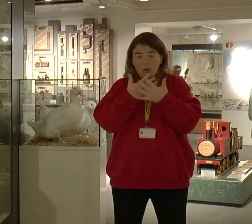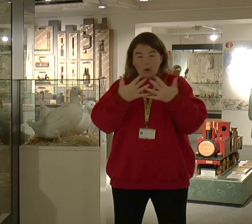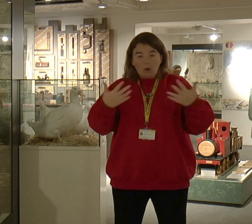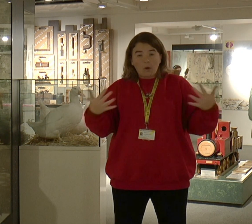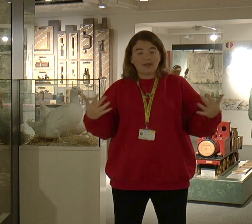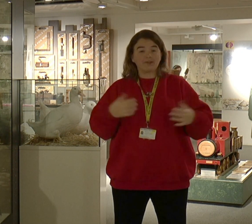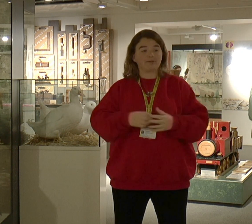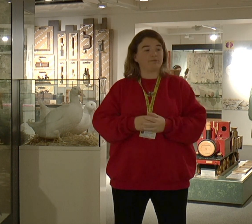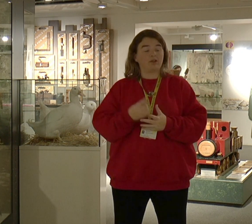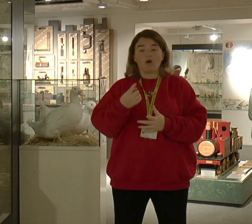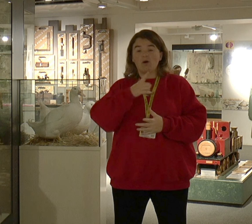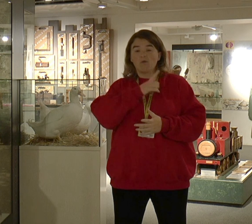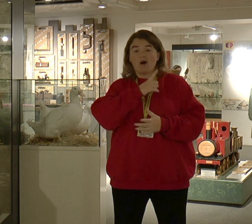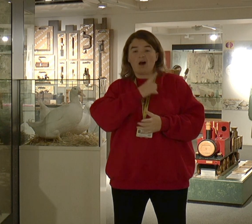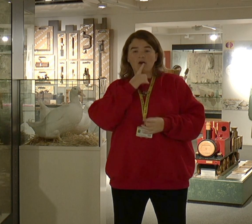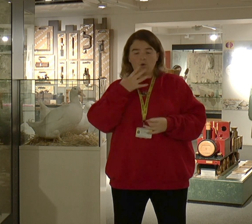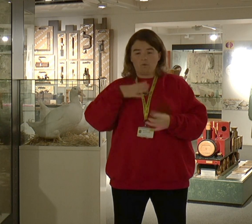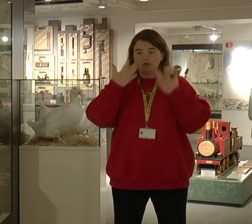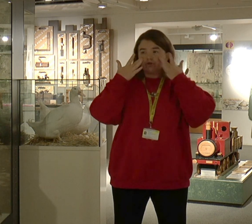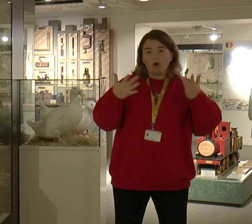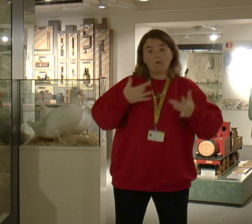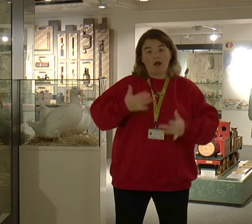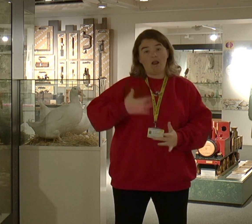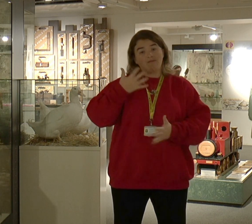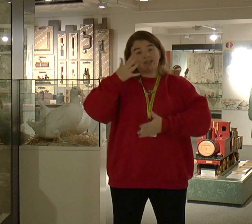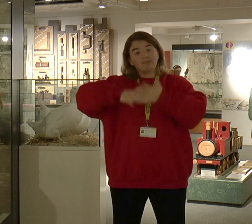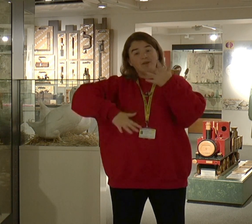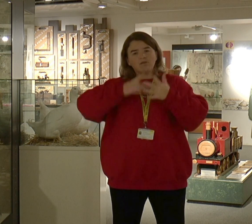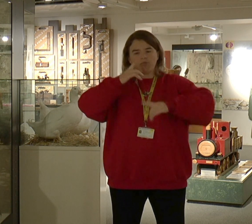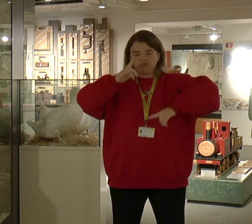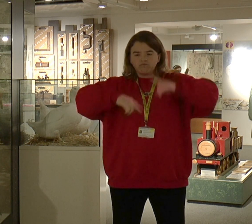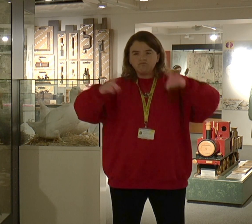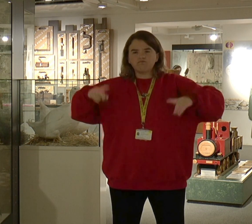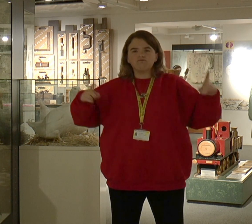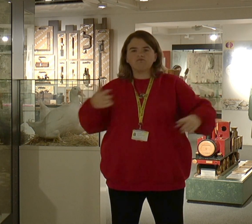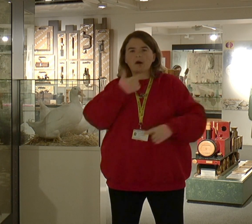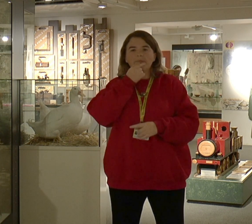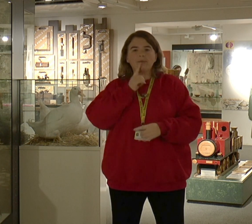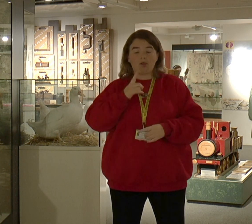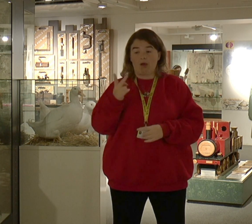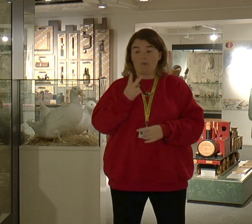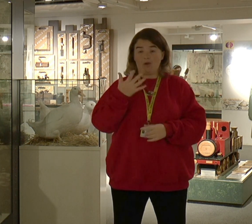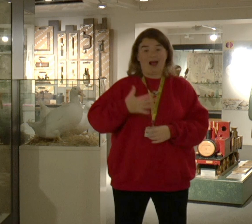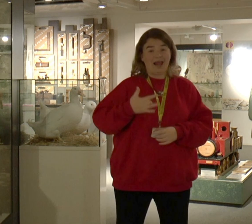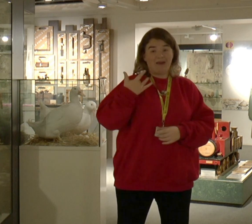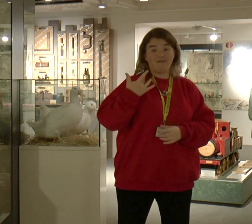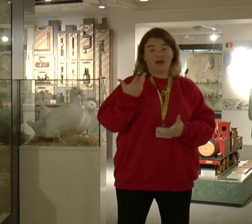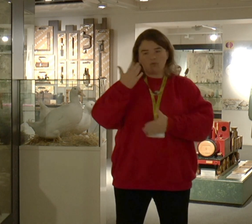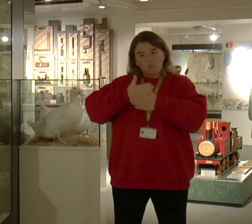of different things. They want to show the life experiences of a variety of different people who both live and work